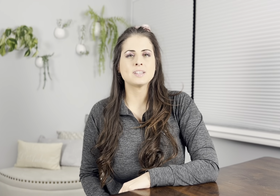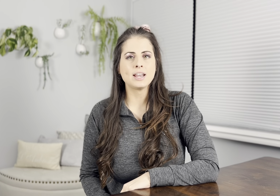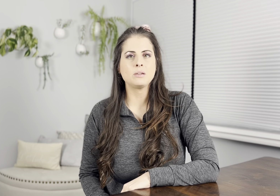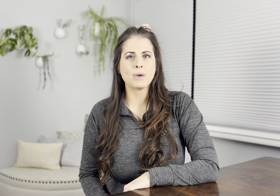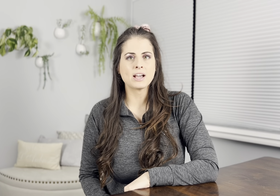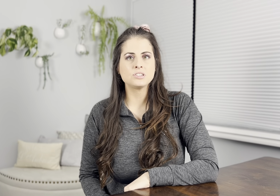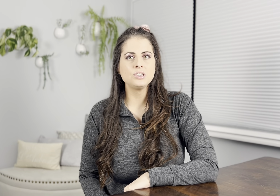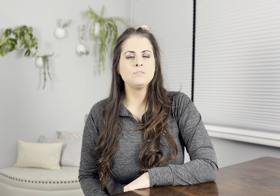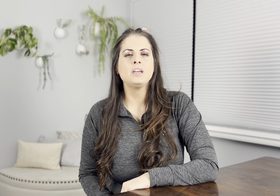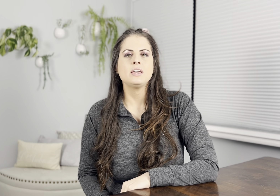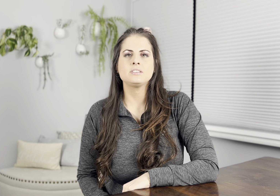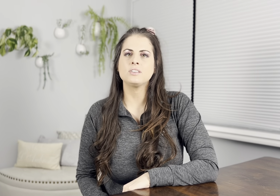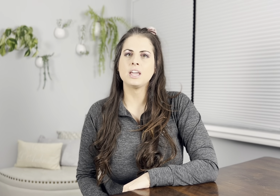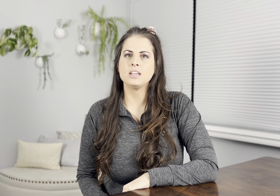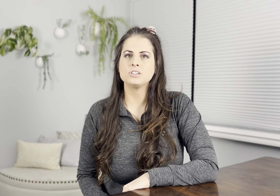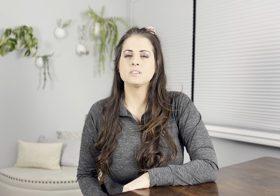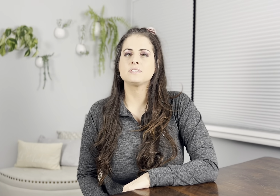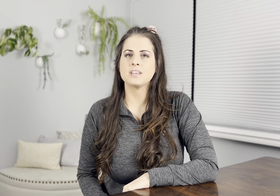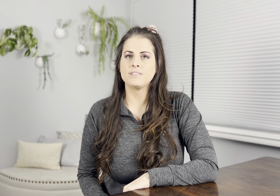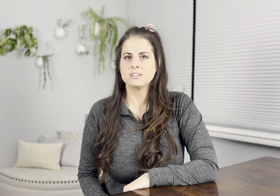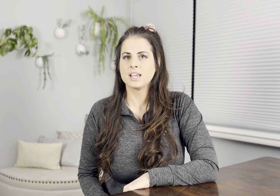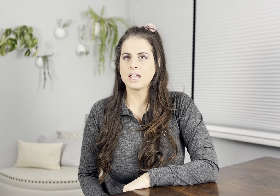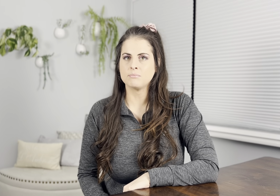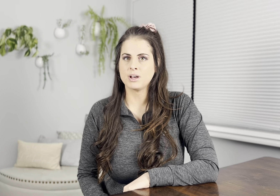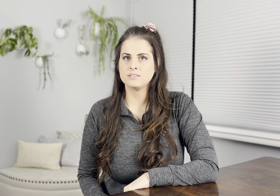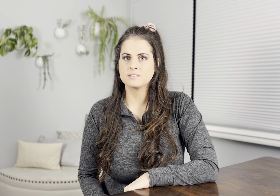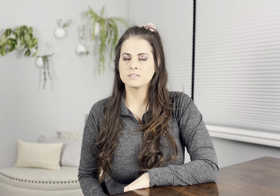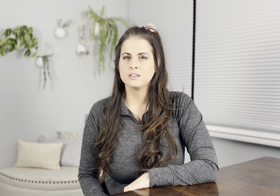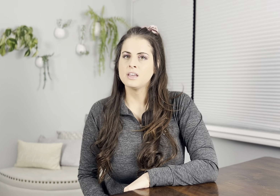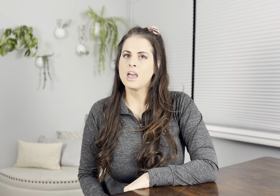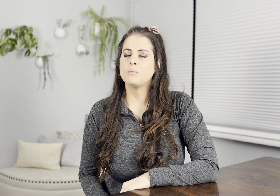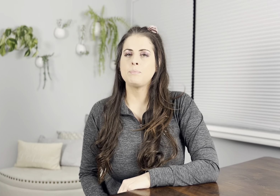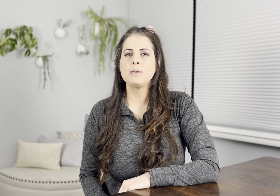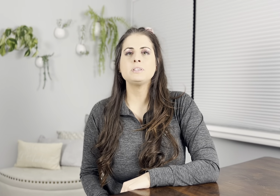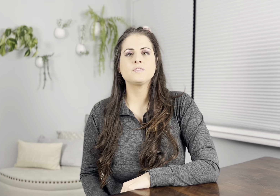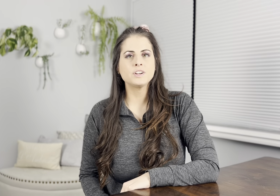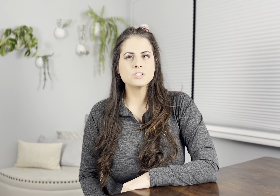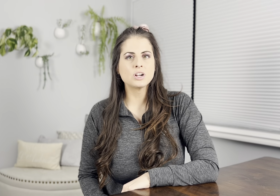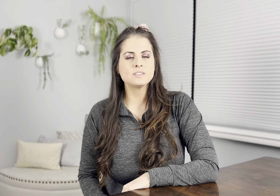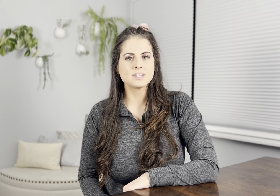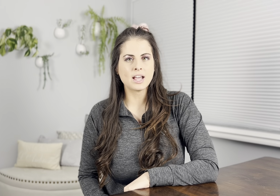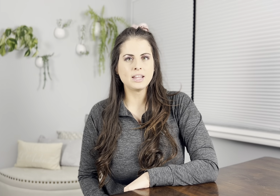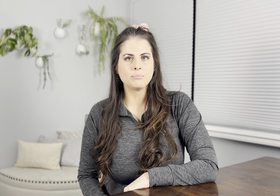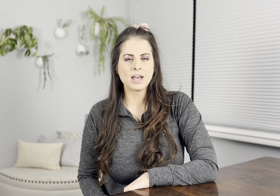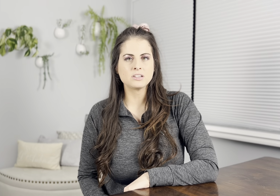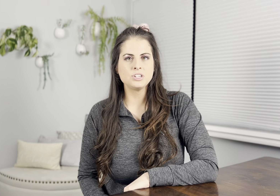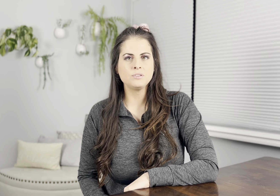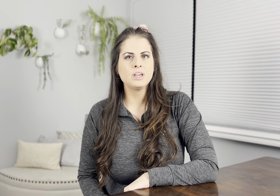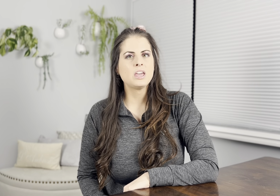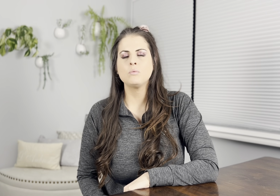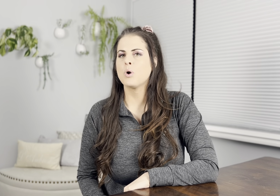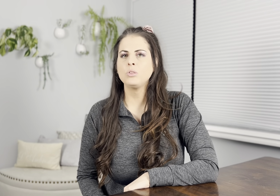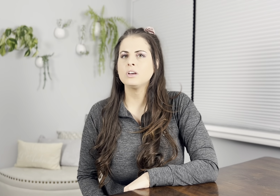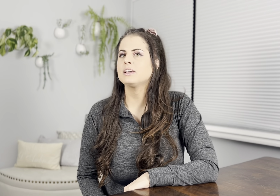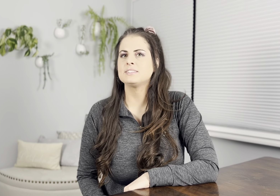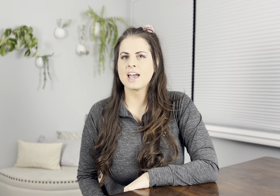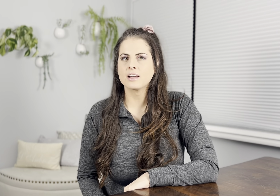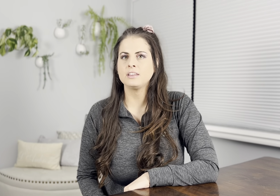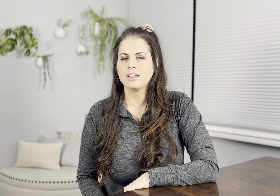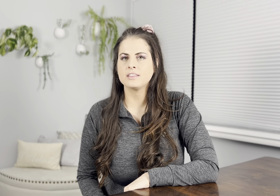signing back to you until the ages of 7 to 8 months. And when babies first start signing back to you, it won't look exactly like the